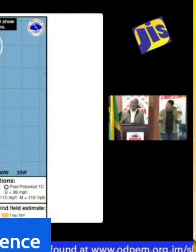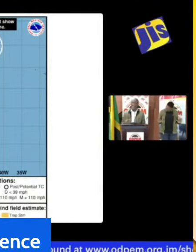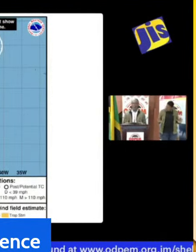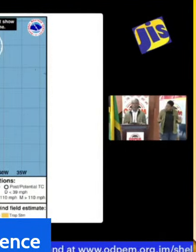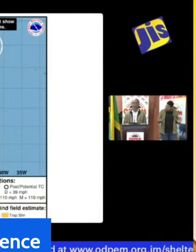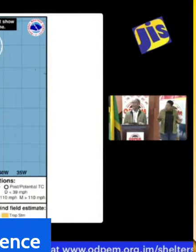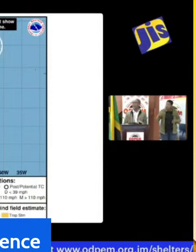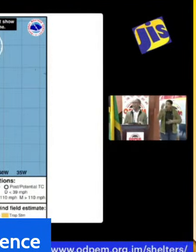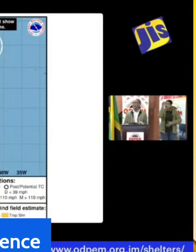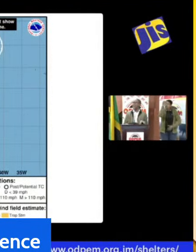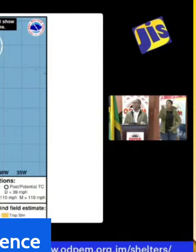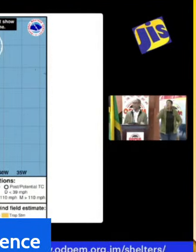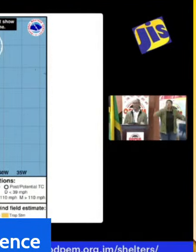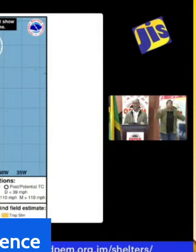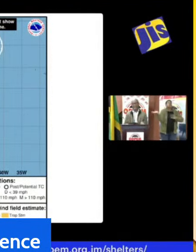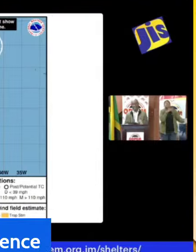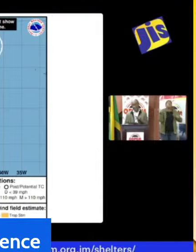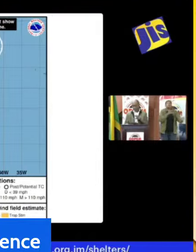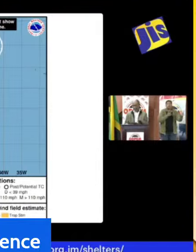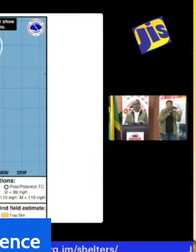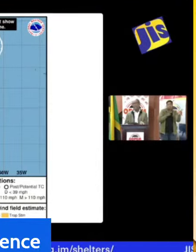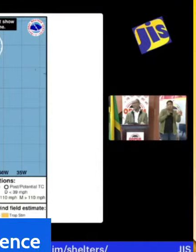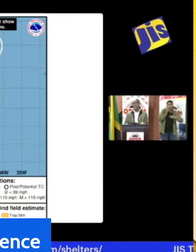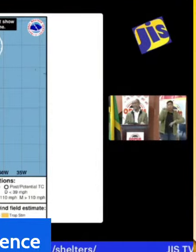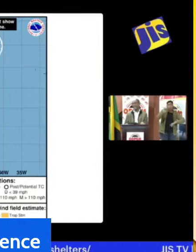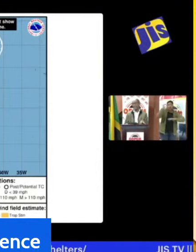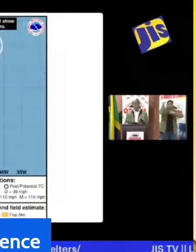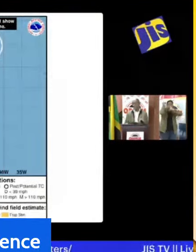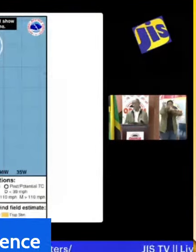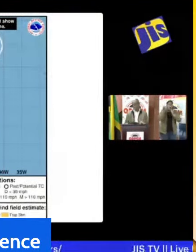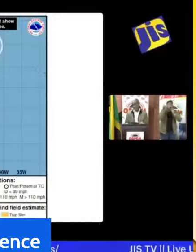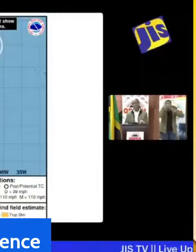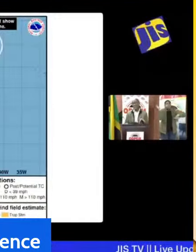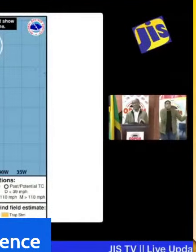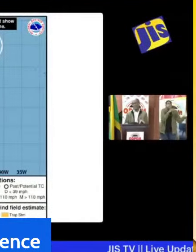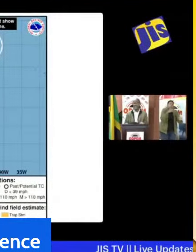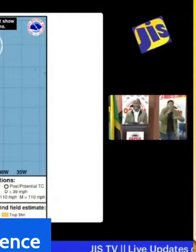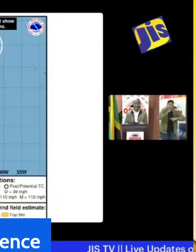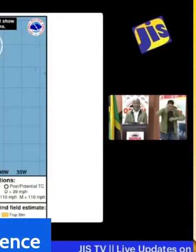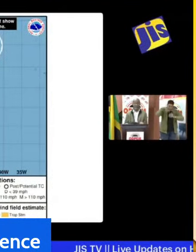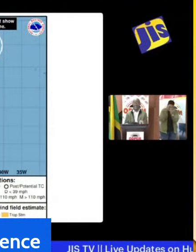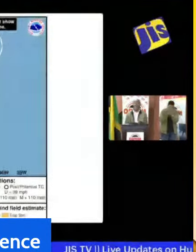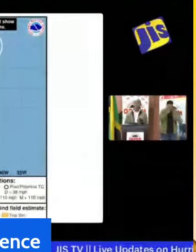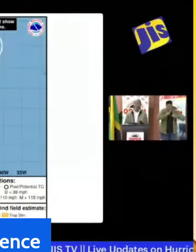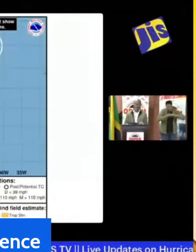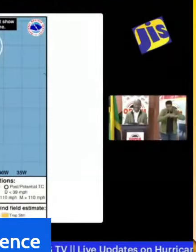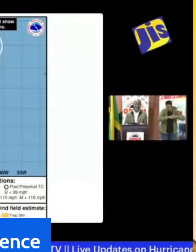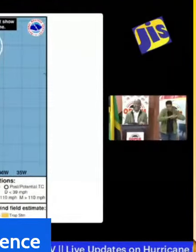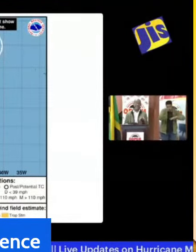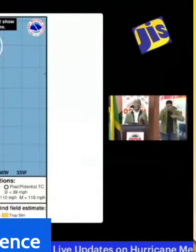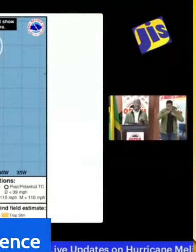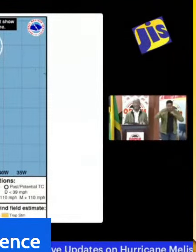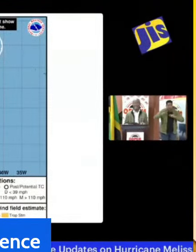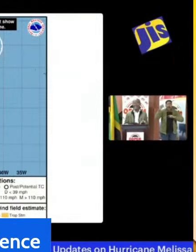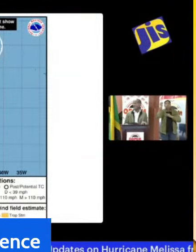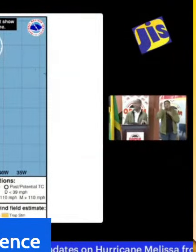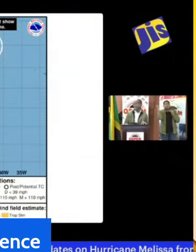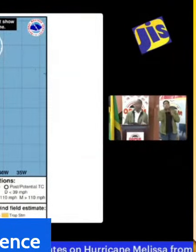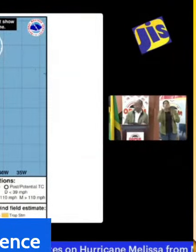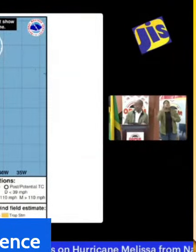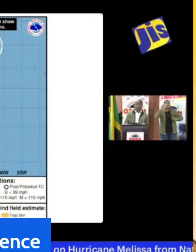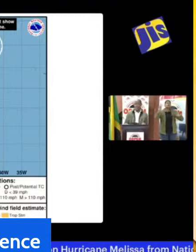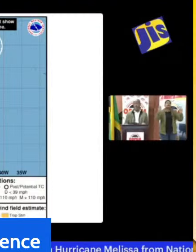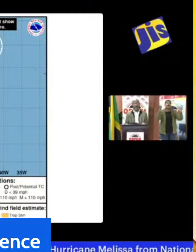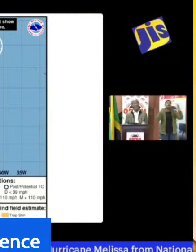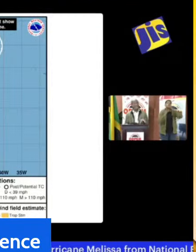although I told you what the wind speeds would have been expected to be when it makes landfall, but I indicated that it would have been Category